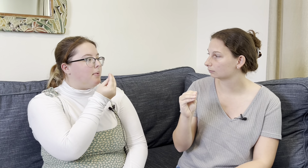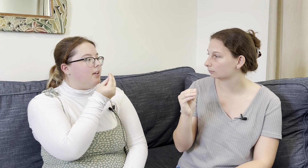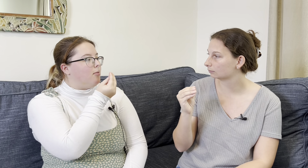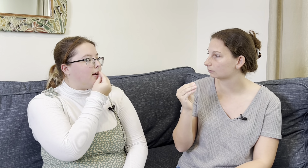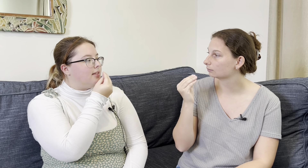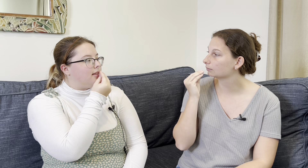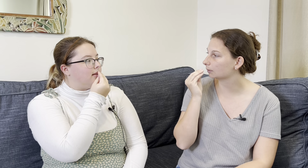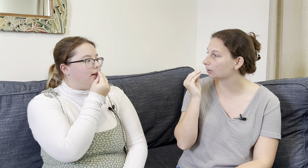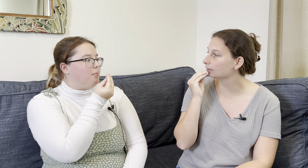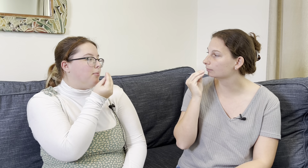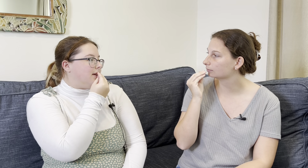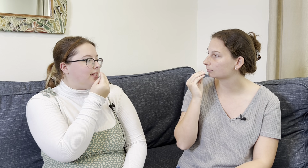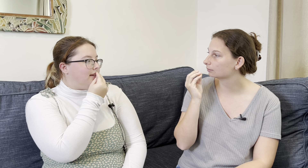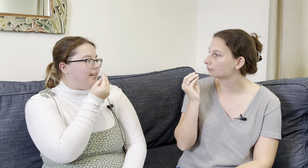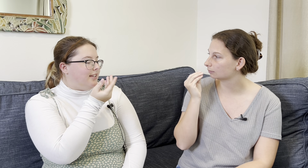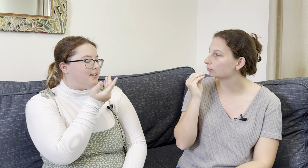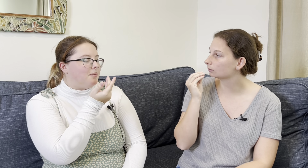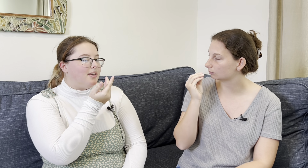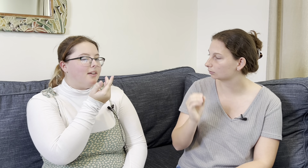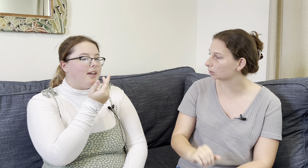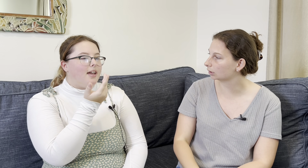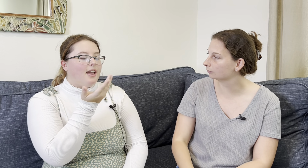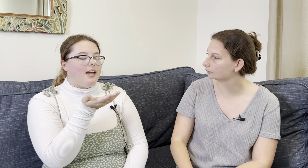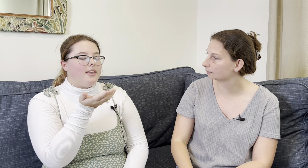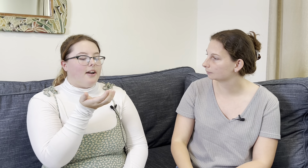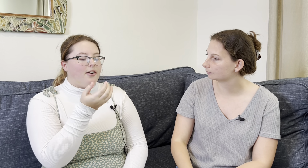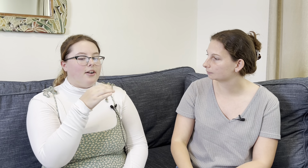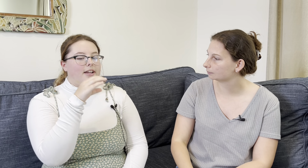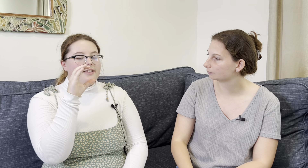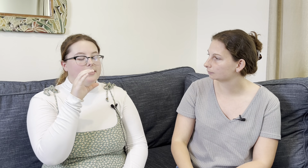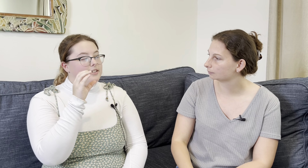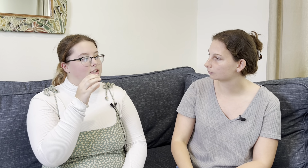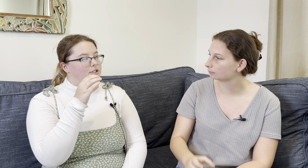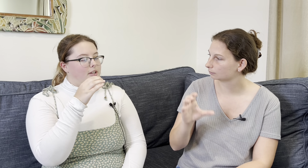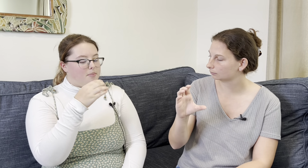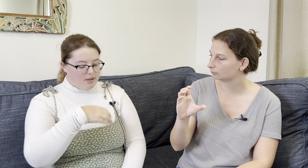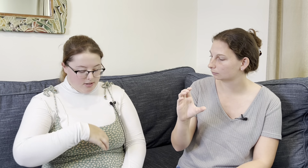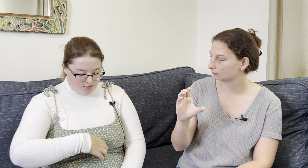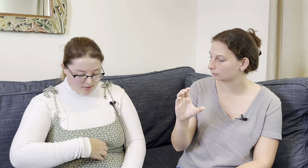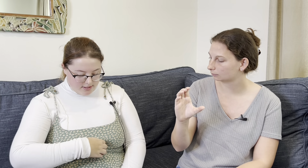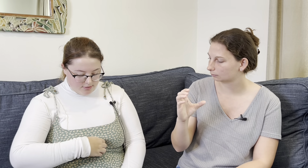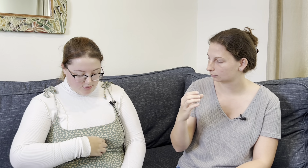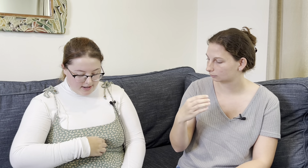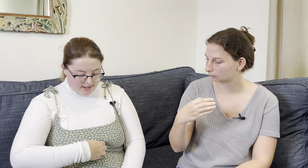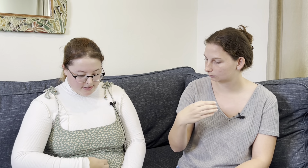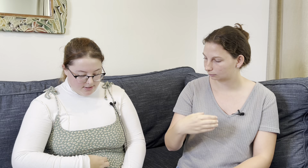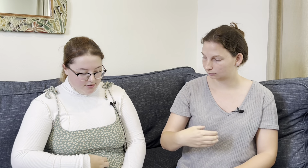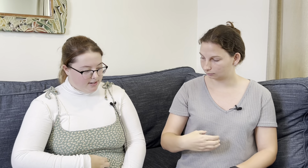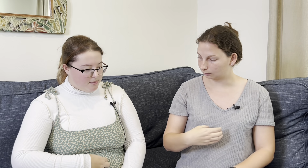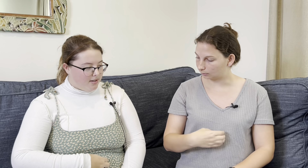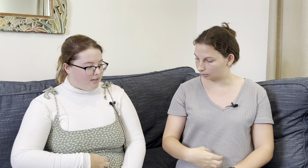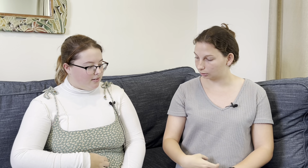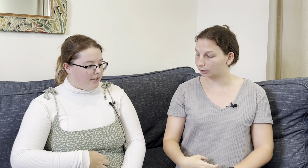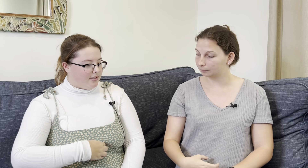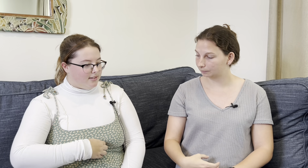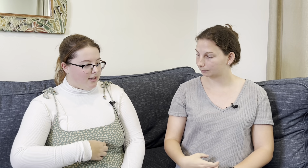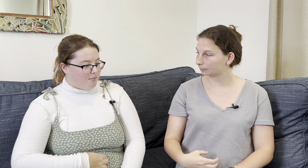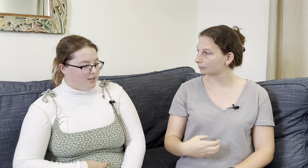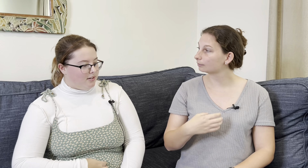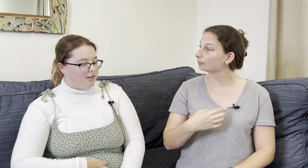your mouth, like you're pretending to eat something. Okay. And then hungry, it's a C shape, and you just like drag it down your stomach like it's empty, and you need